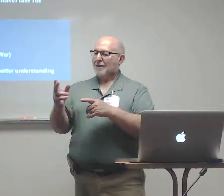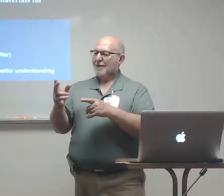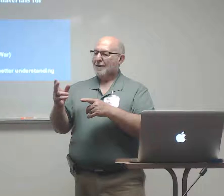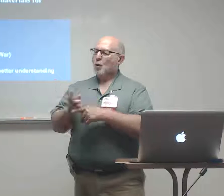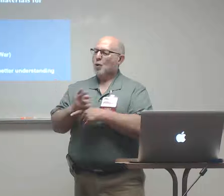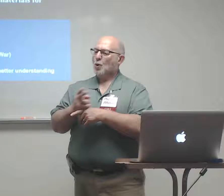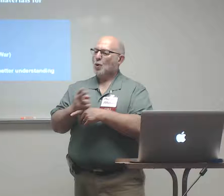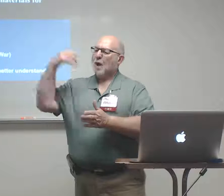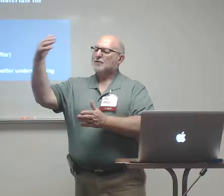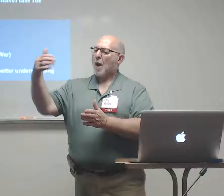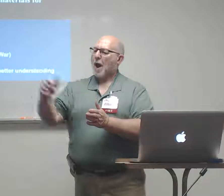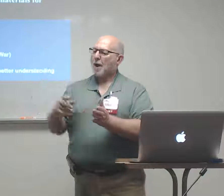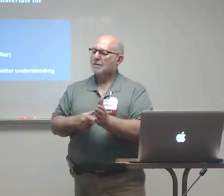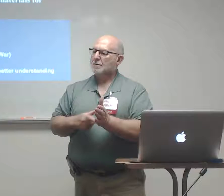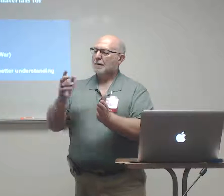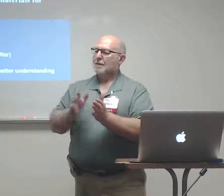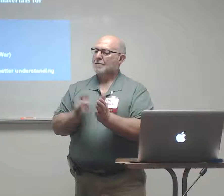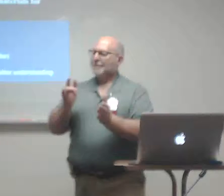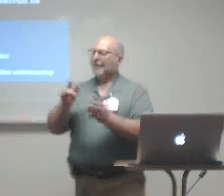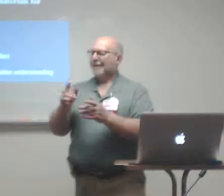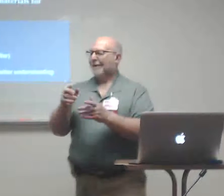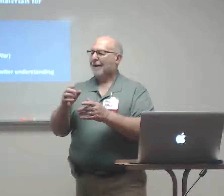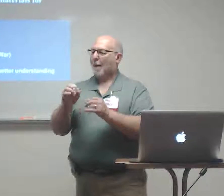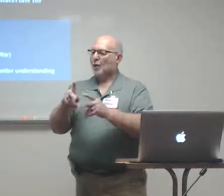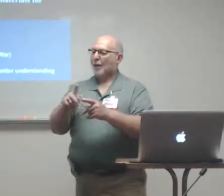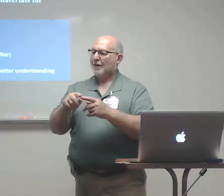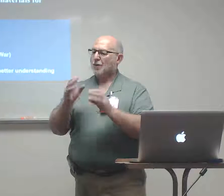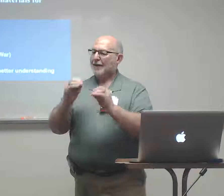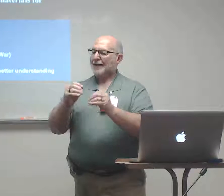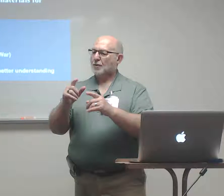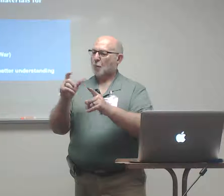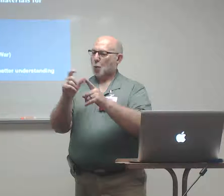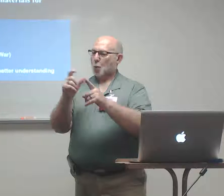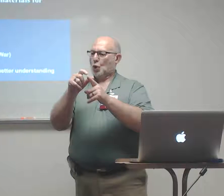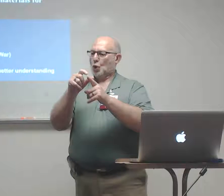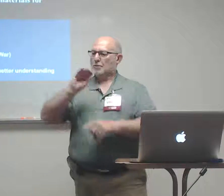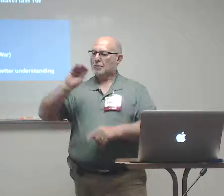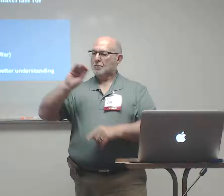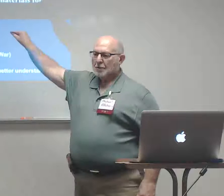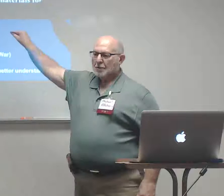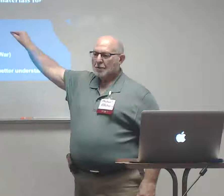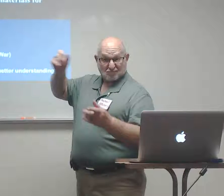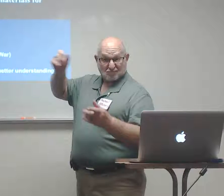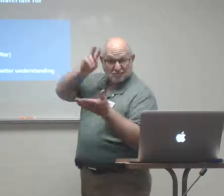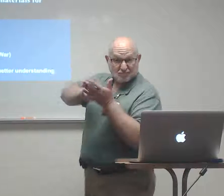I use as well opportunity to teach words,